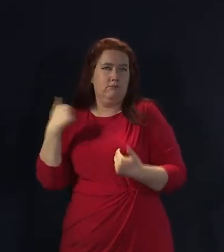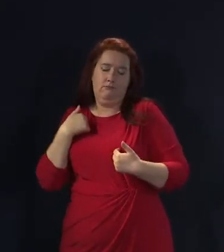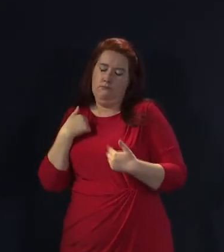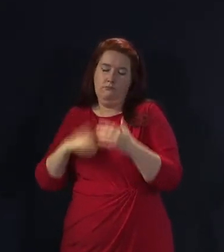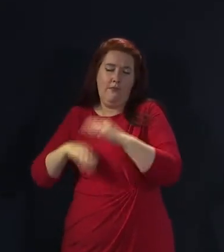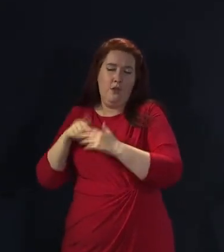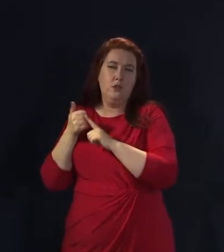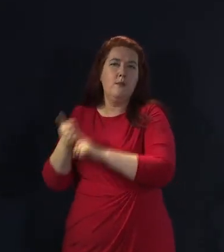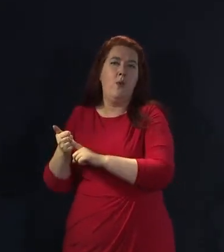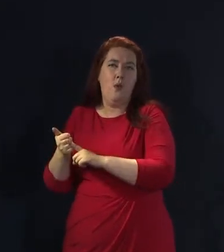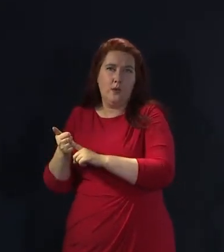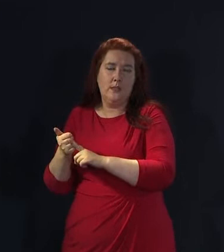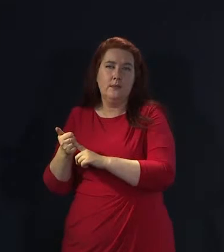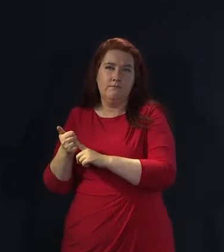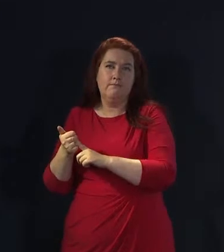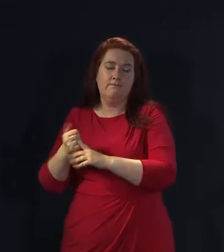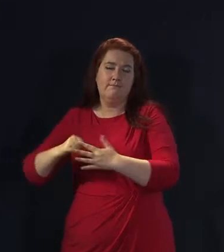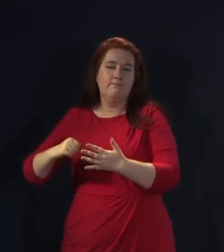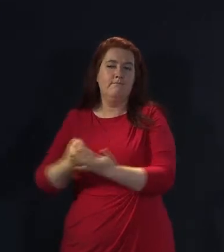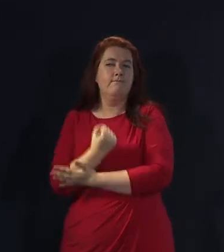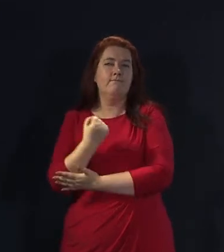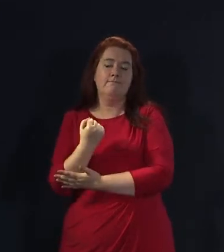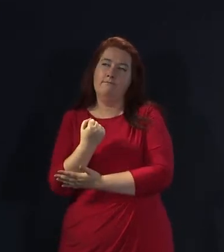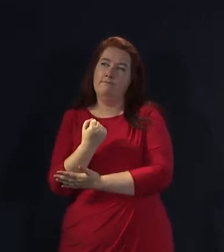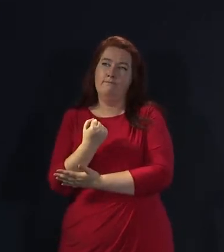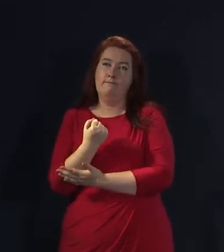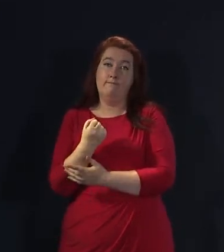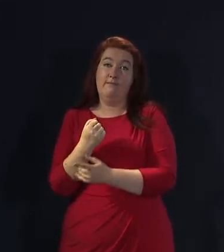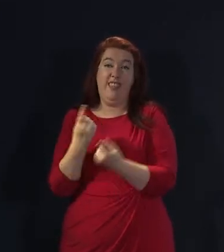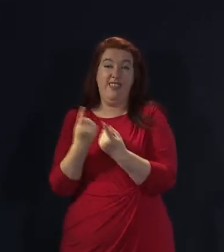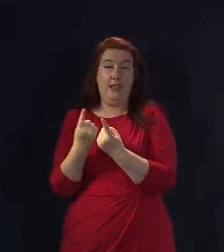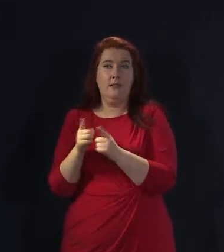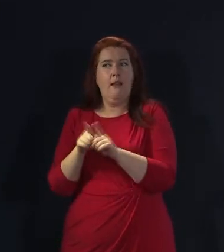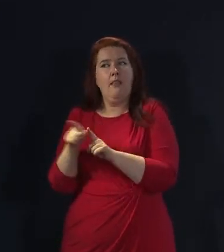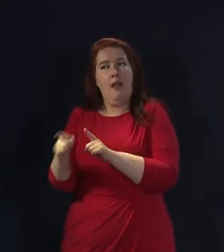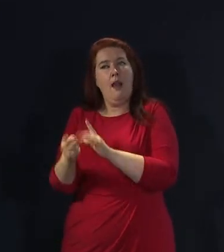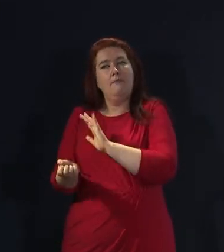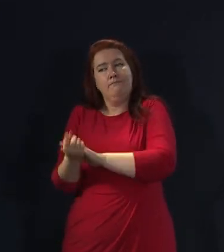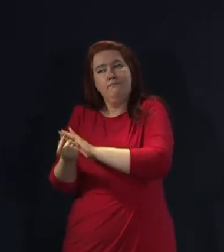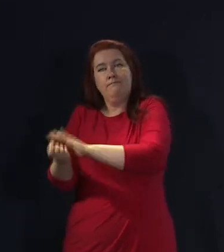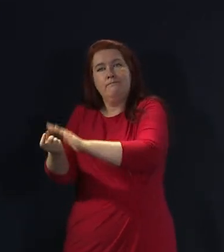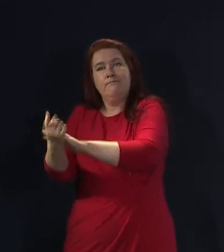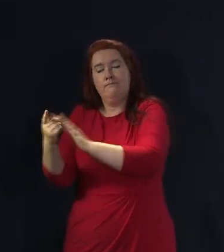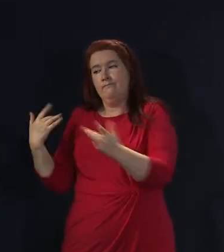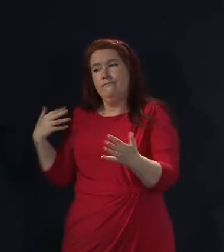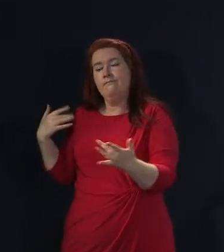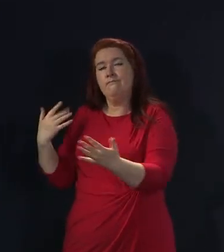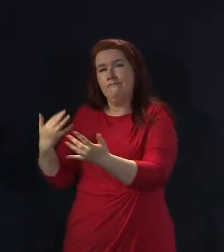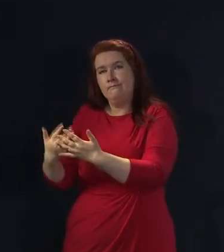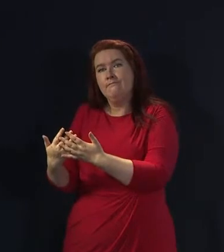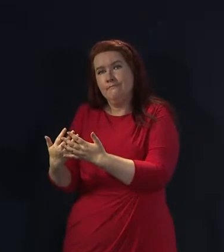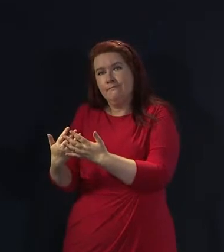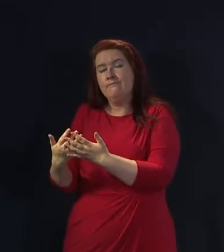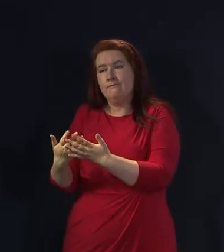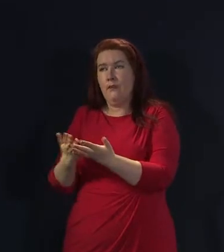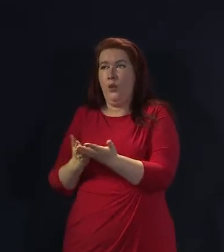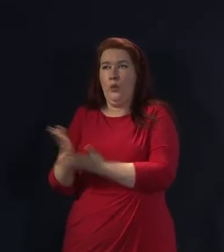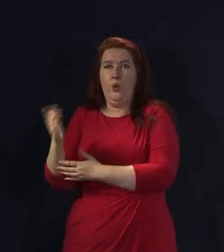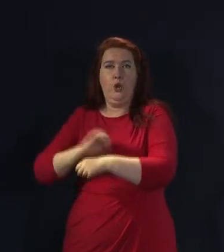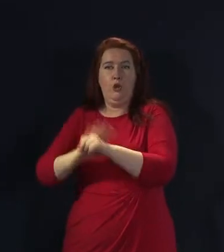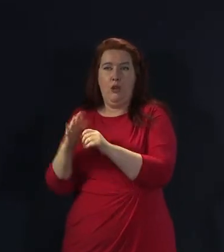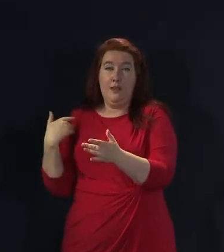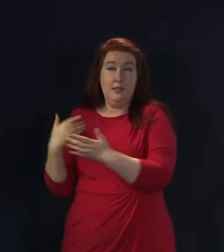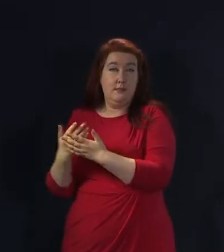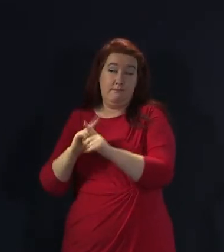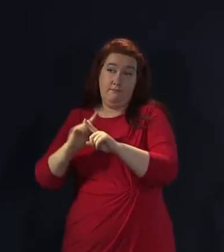support. Unfortunately, these things have happened from time to time over the course of this pandemic when various